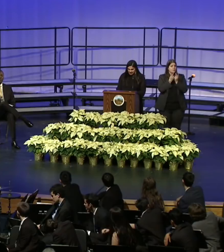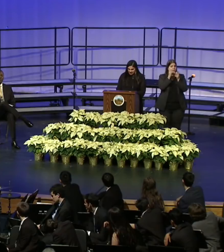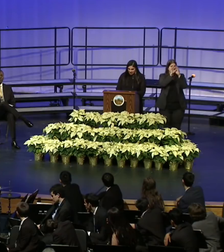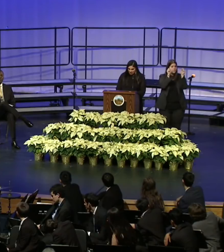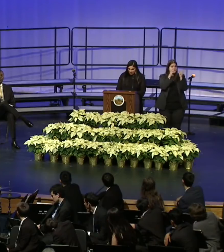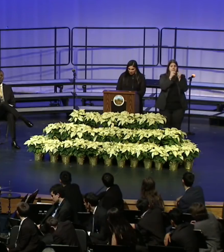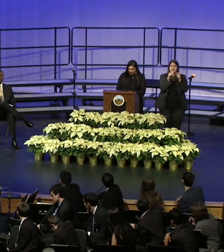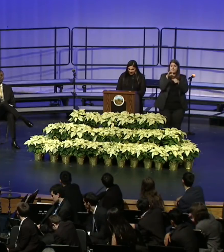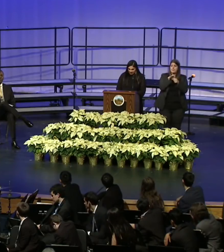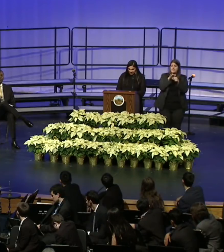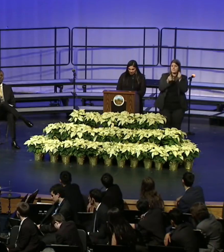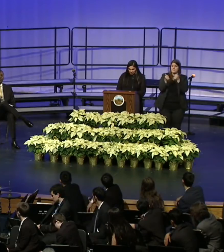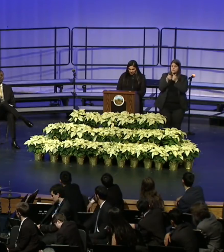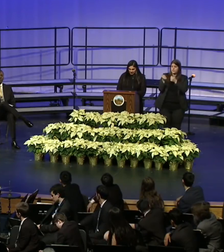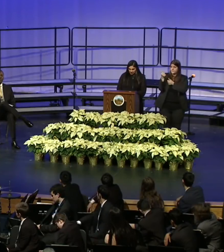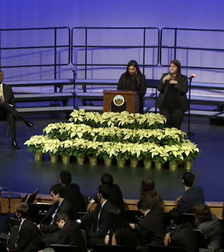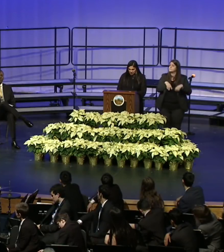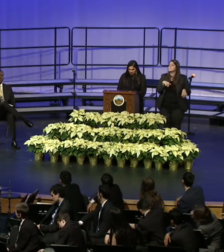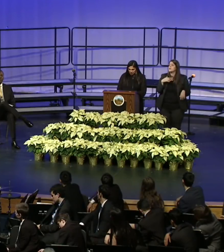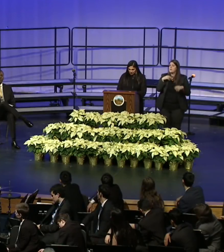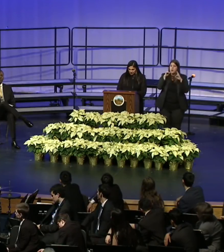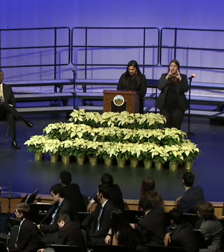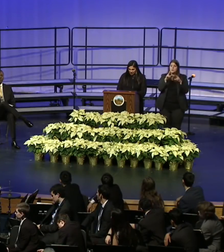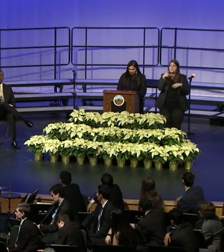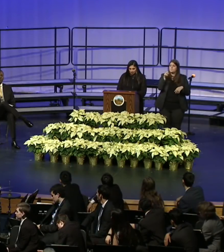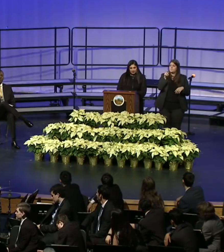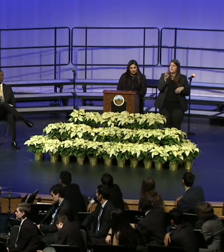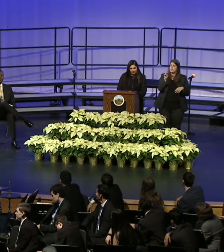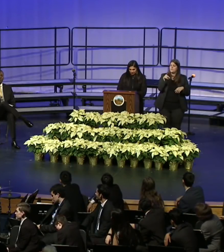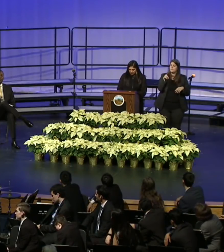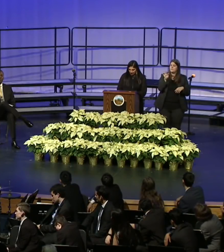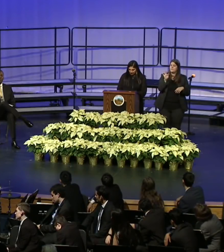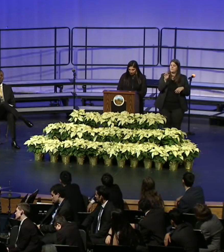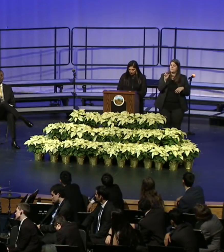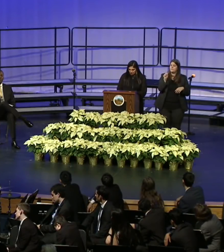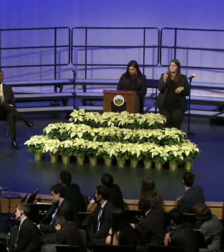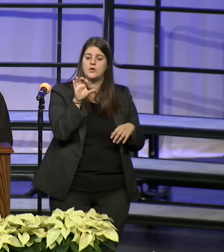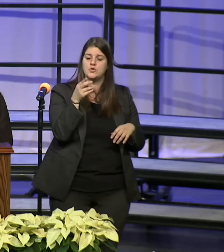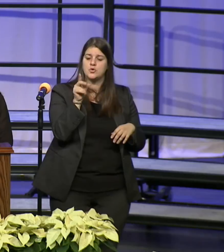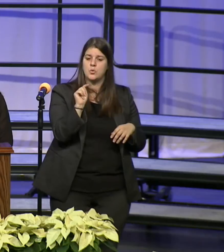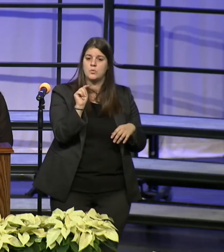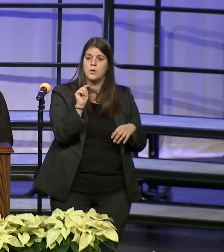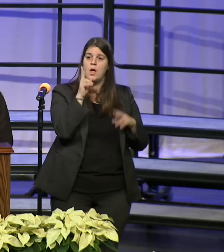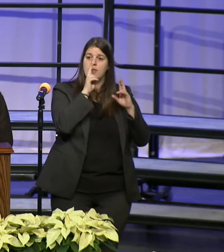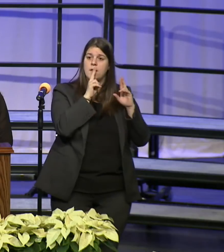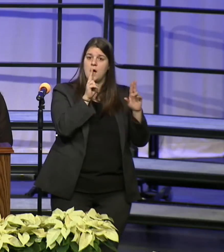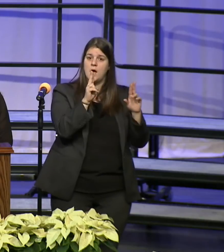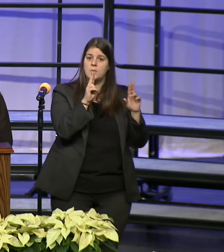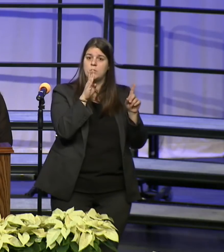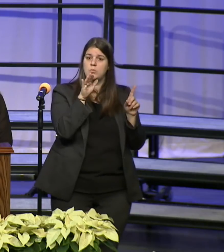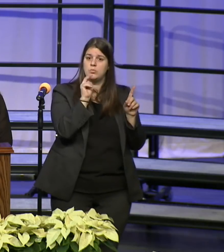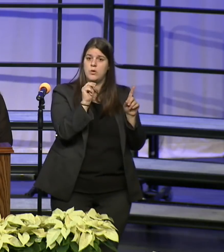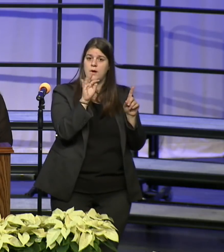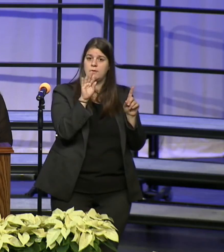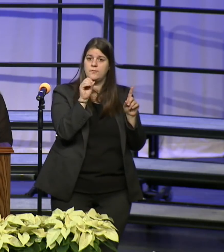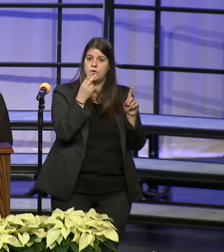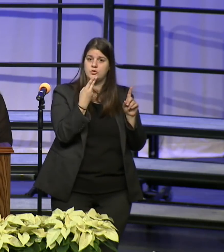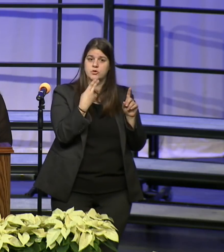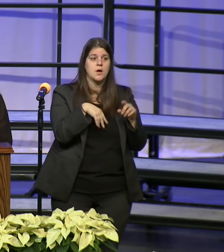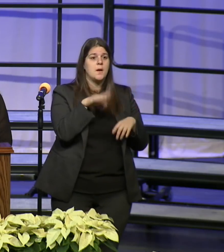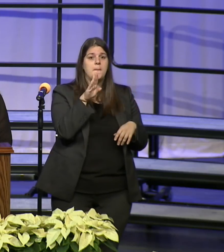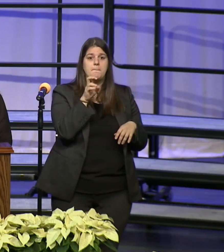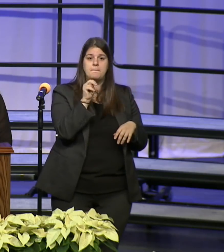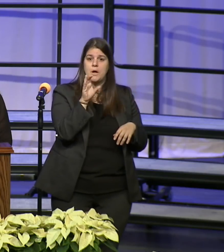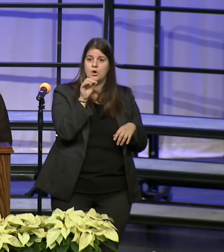officials. We have the Honorable Peter Francho, Honorable Brian Frosch, the Honorable Ben Cardin,